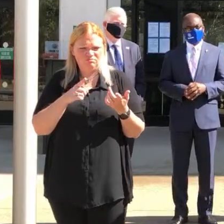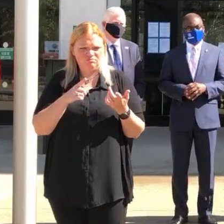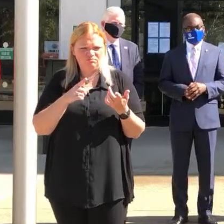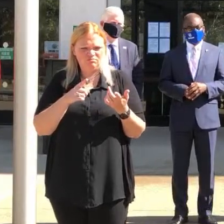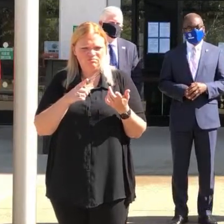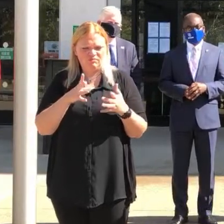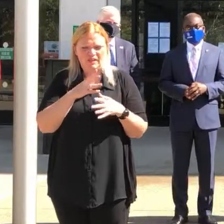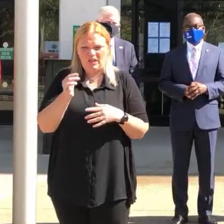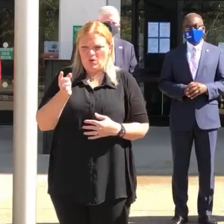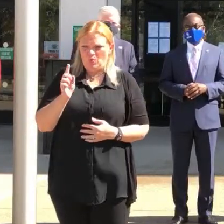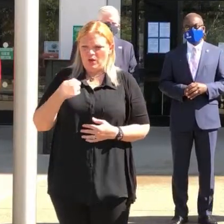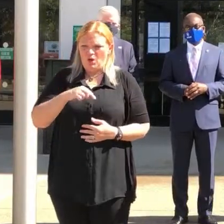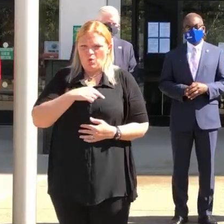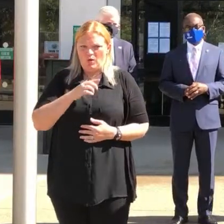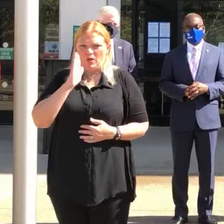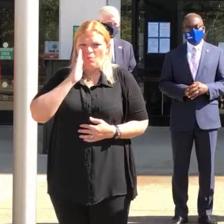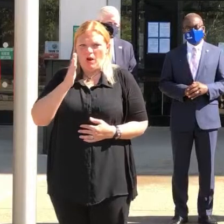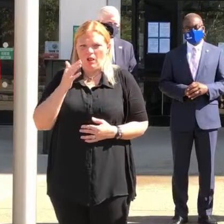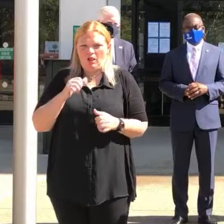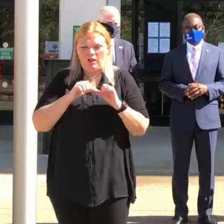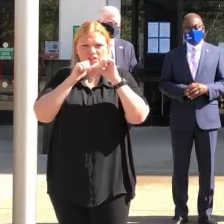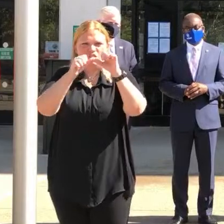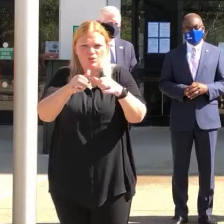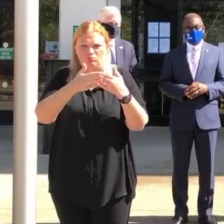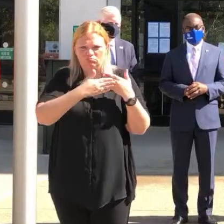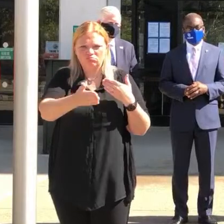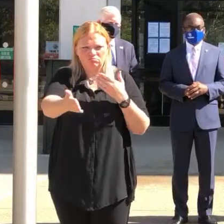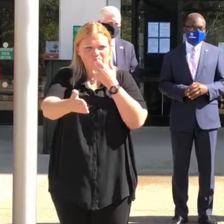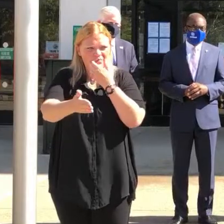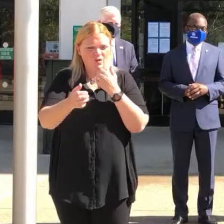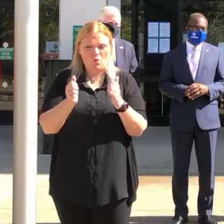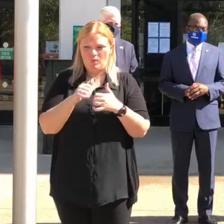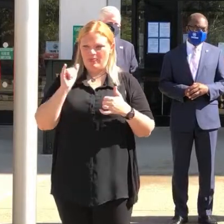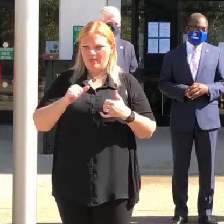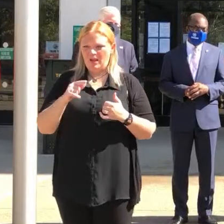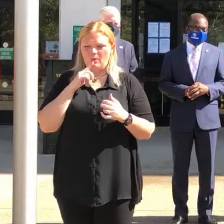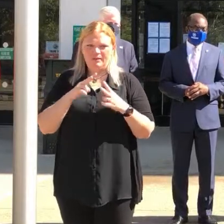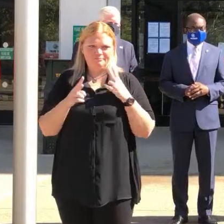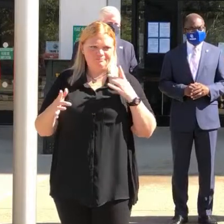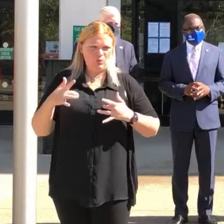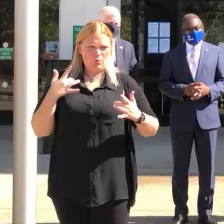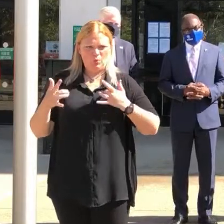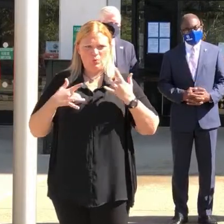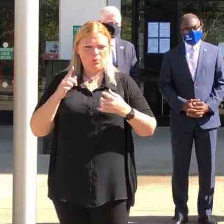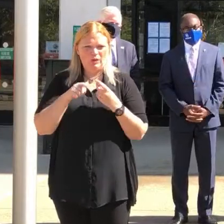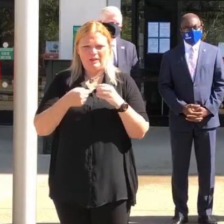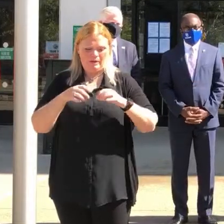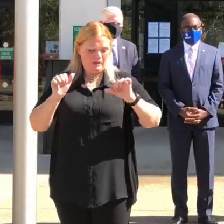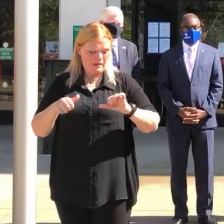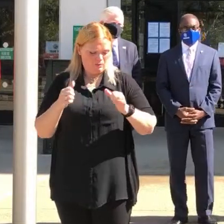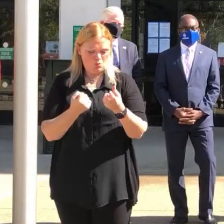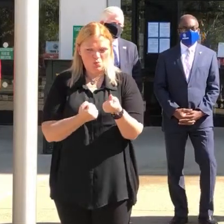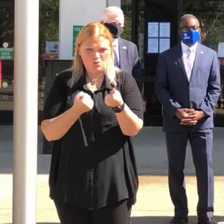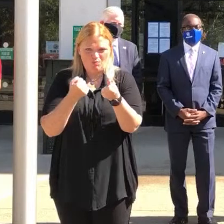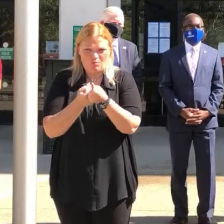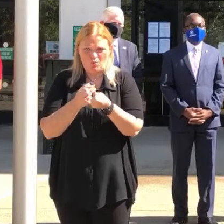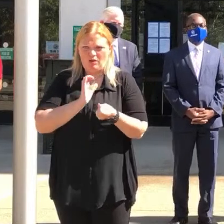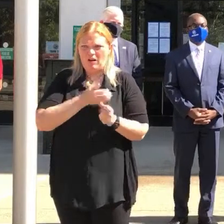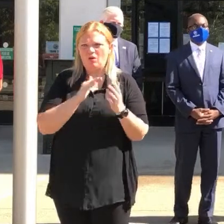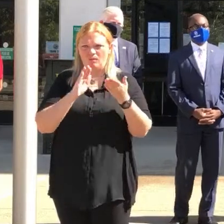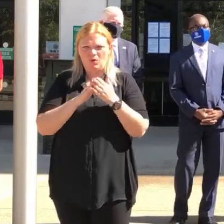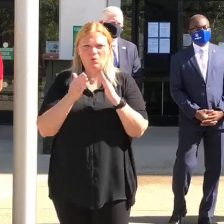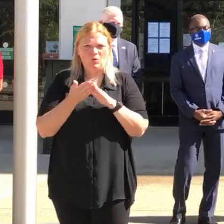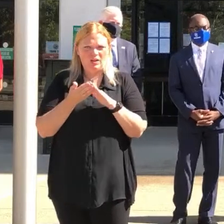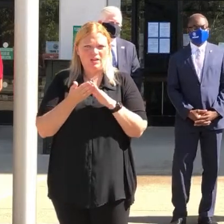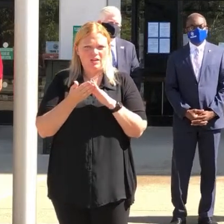where we will continue to go. So with that, we're just excited about being able to support our